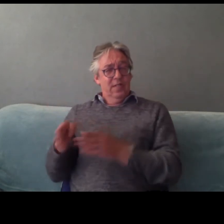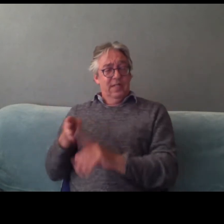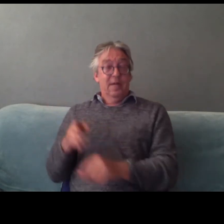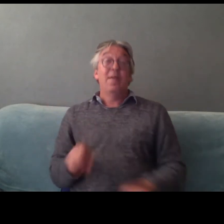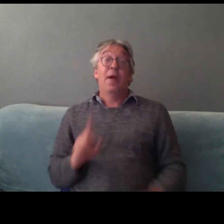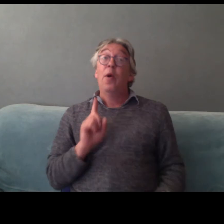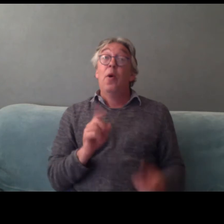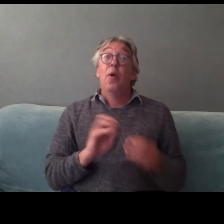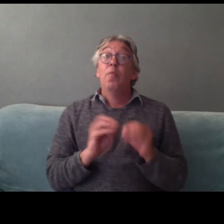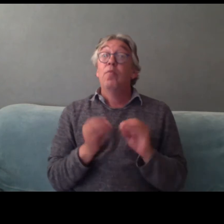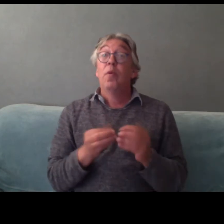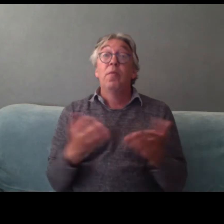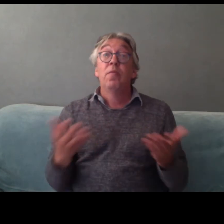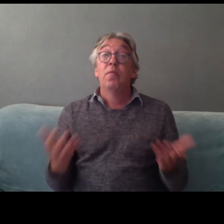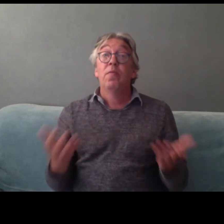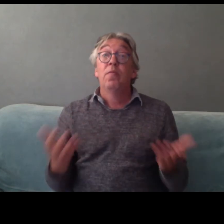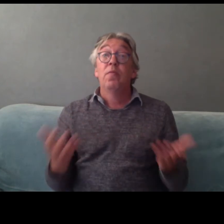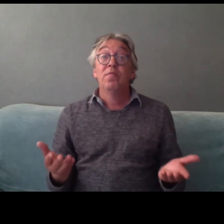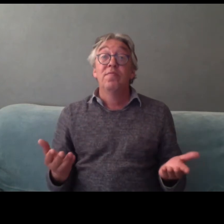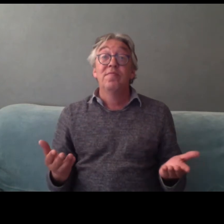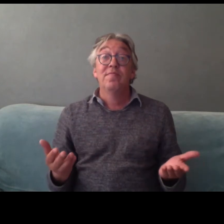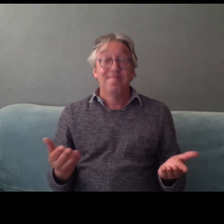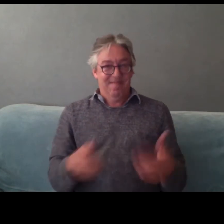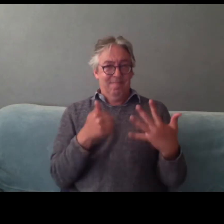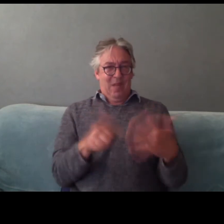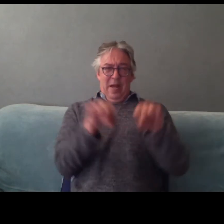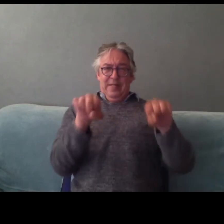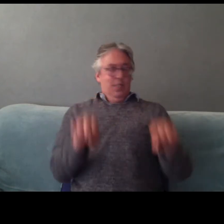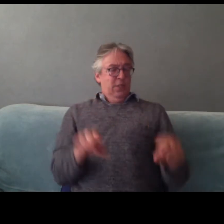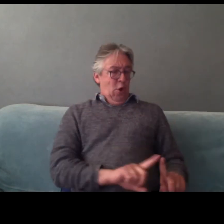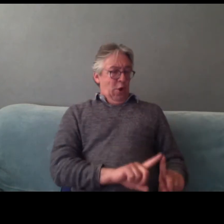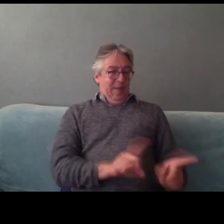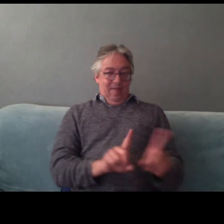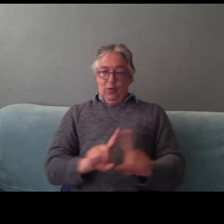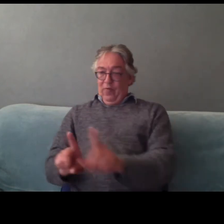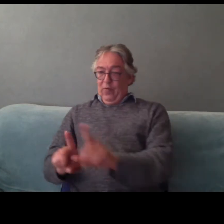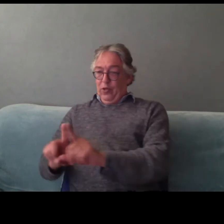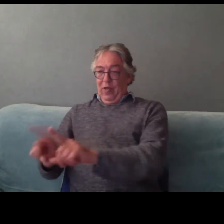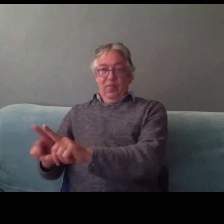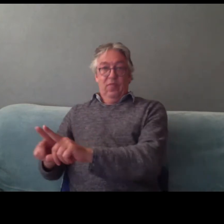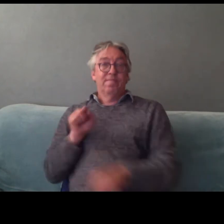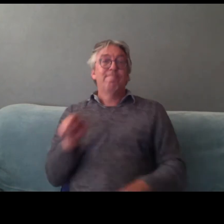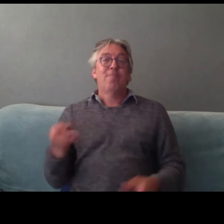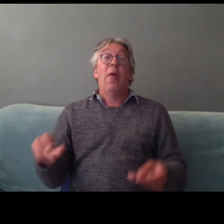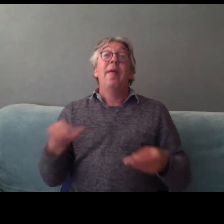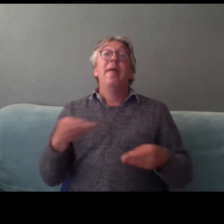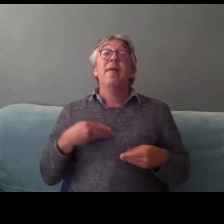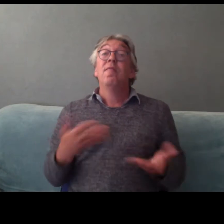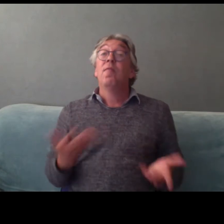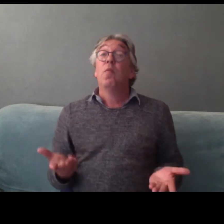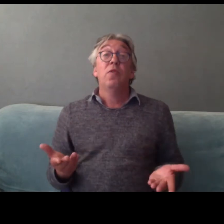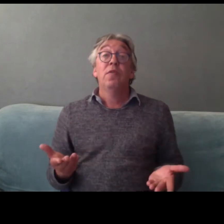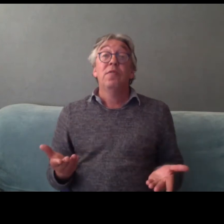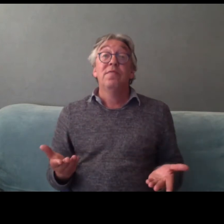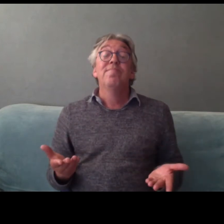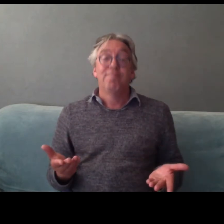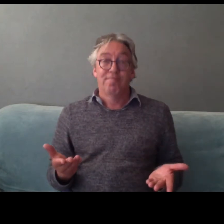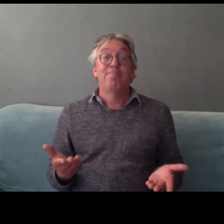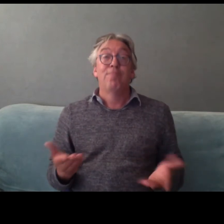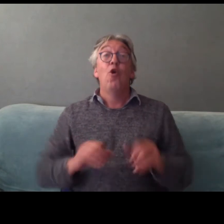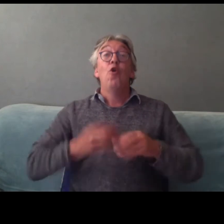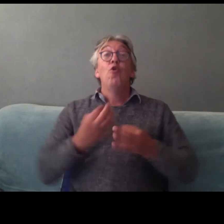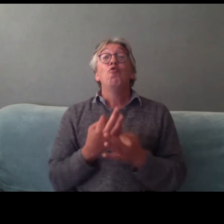of recognition between states of different methods presents some barriers to freedom of movement. And that's